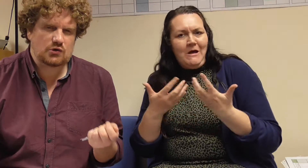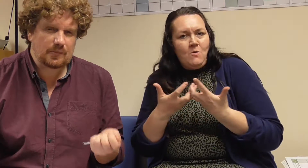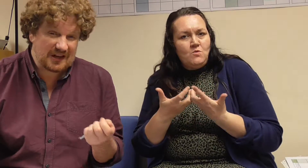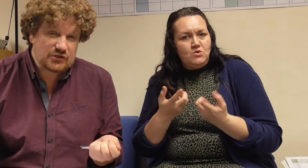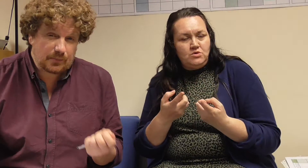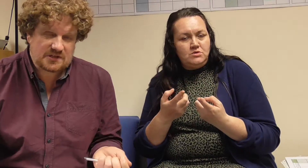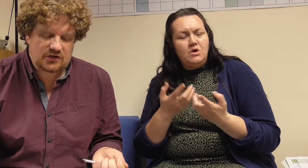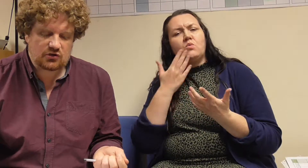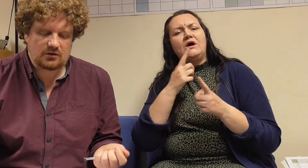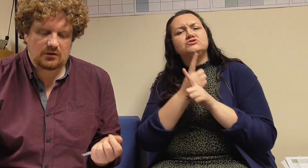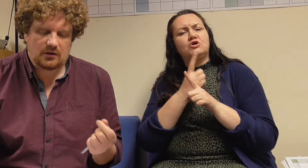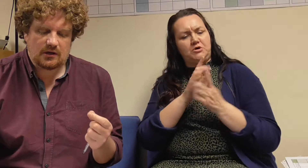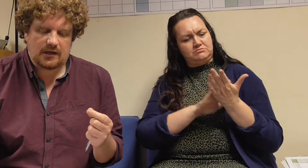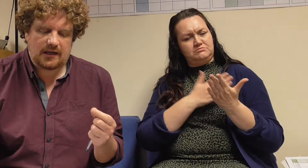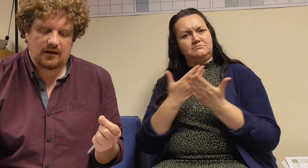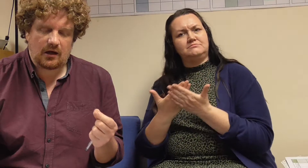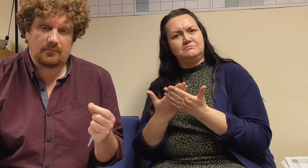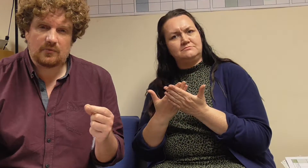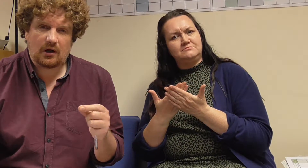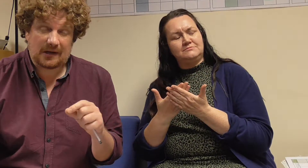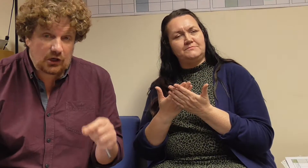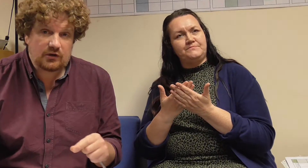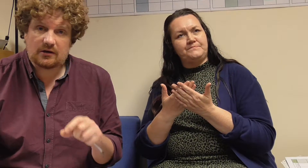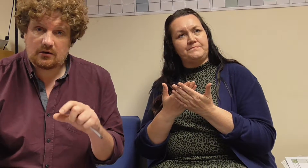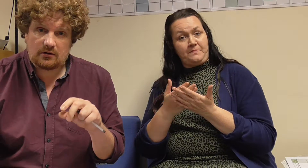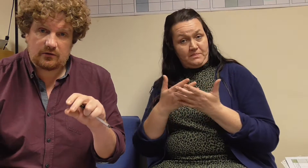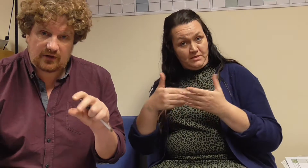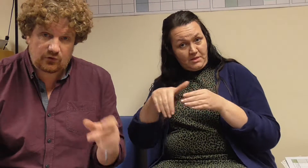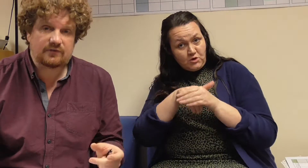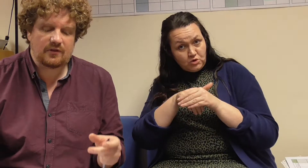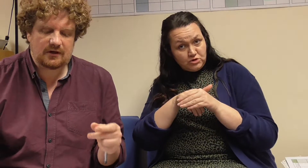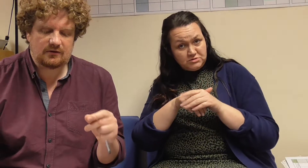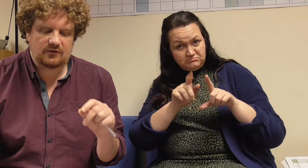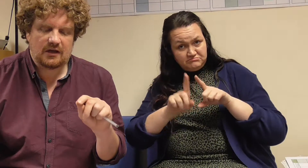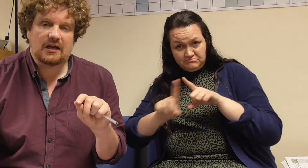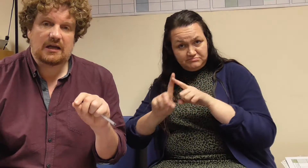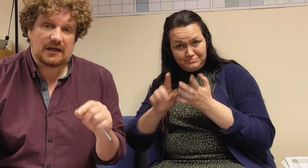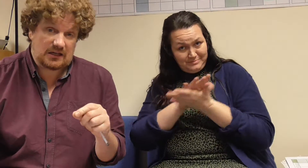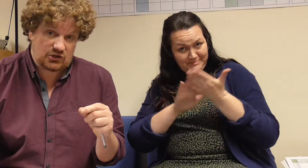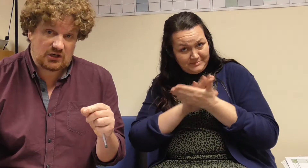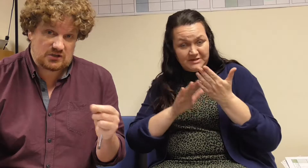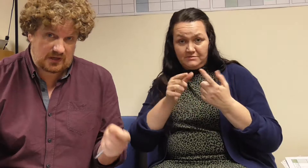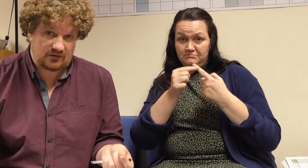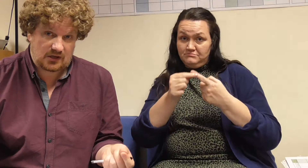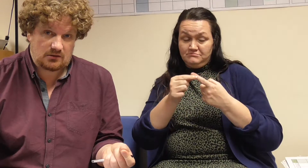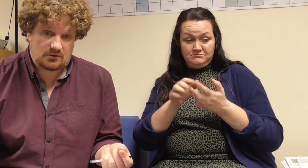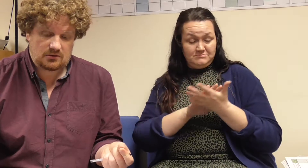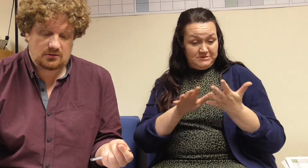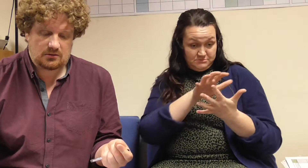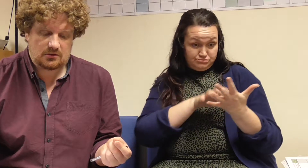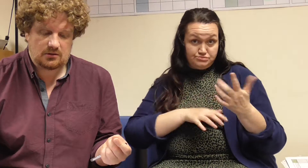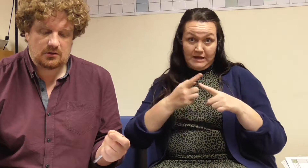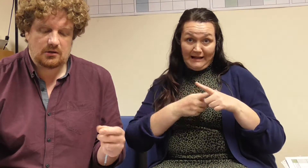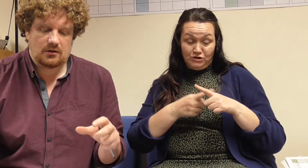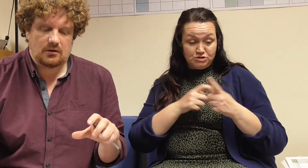And when I talk about interpretation, here I'm including several different things: English into BSL,